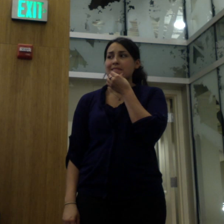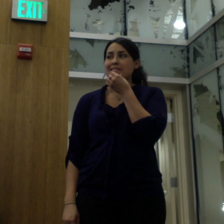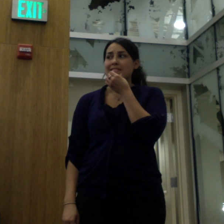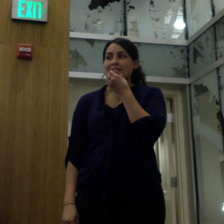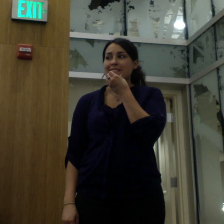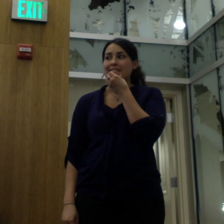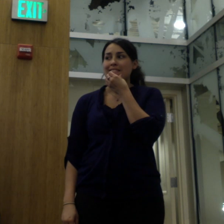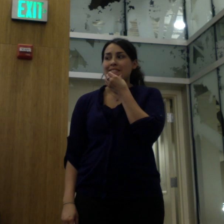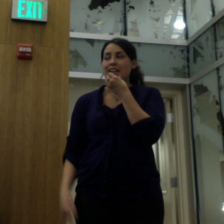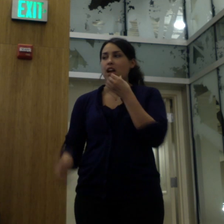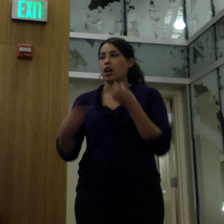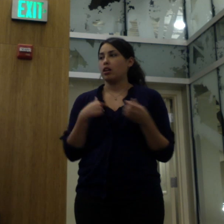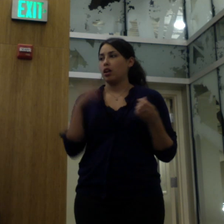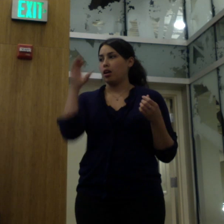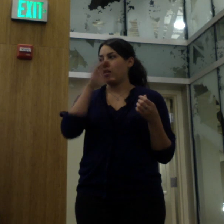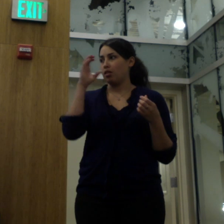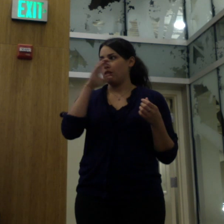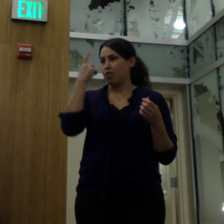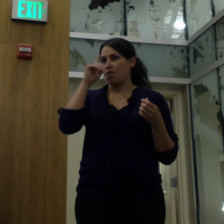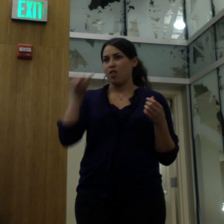I'm looking for this thing.